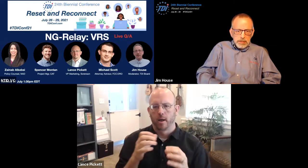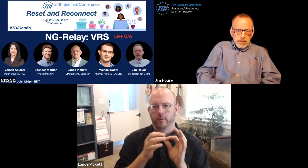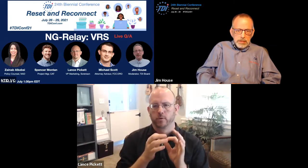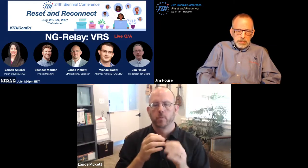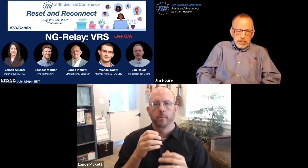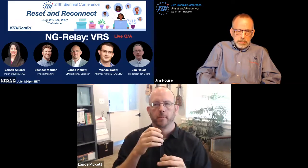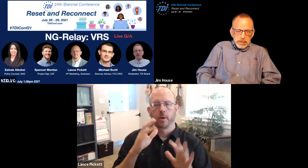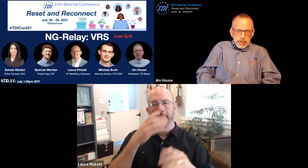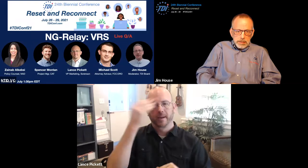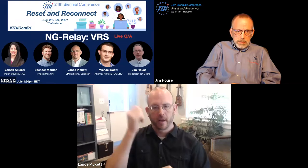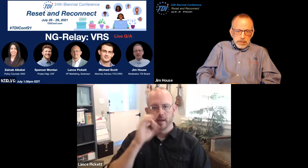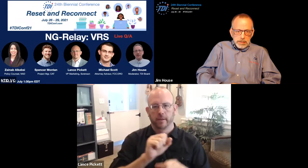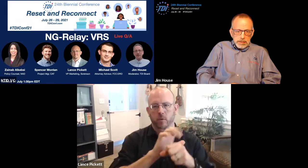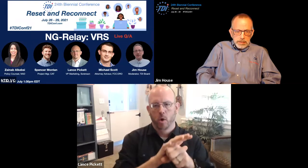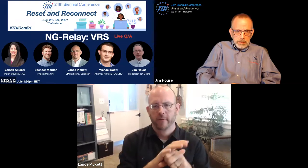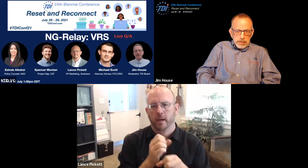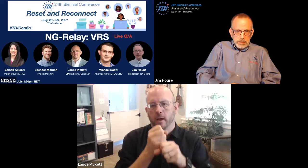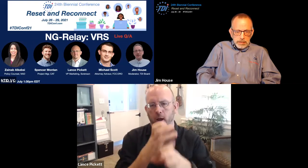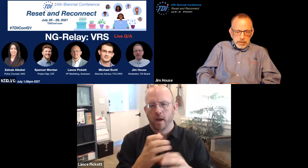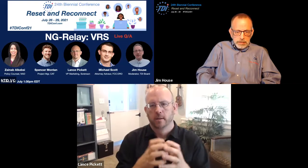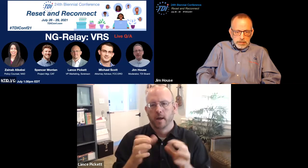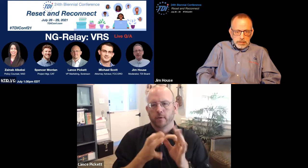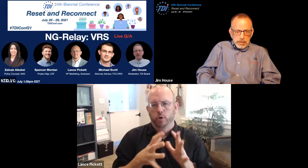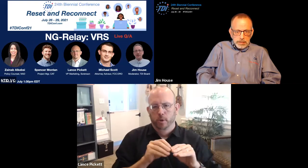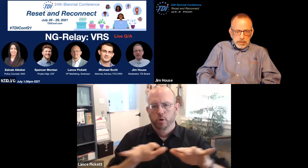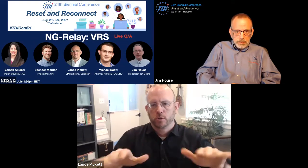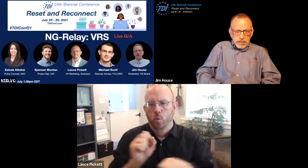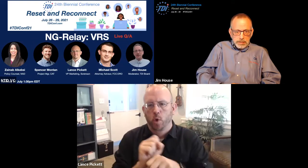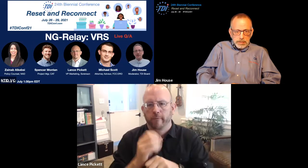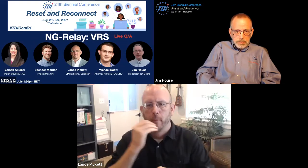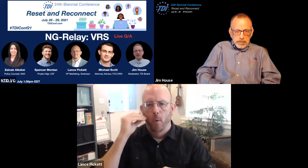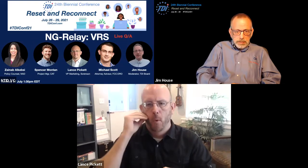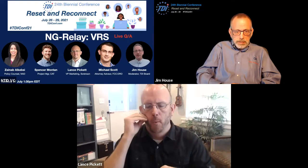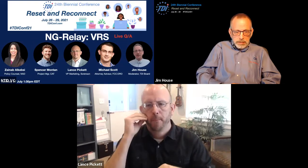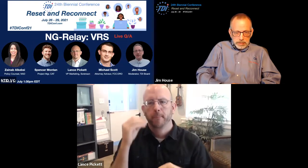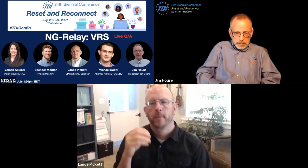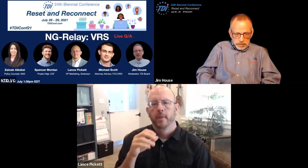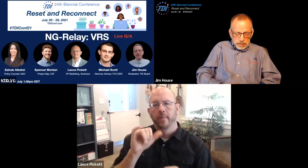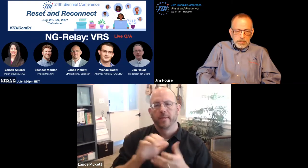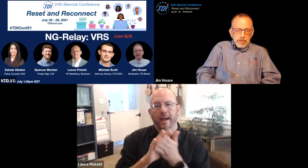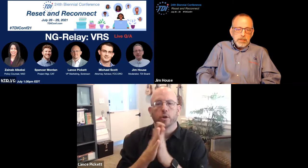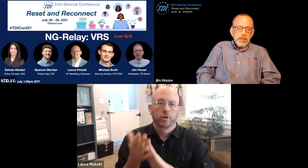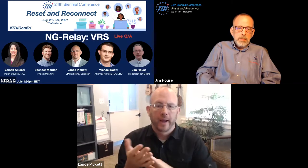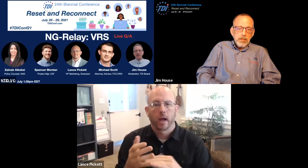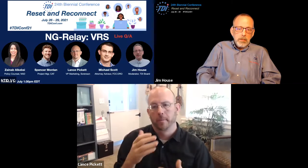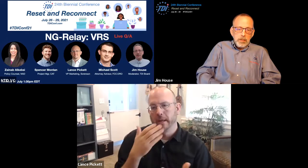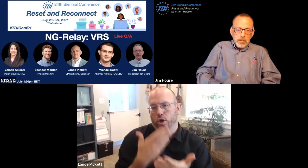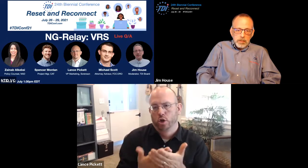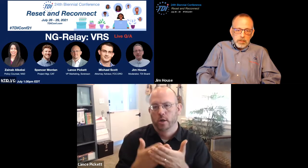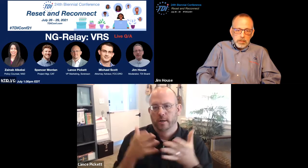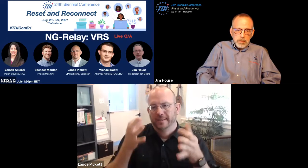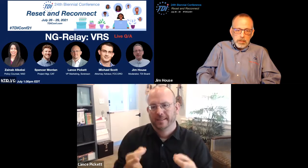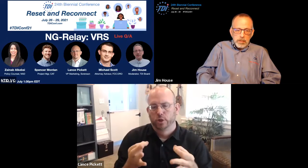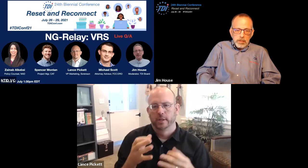the interpreters. But because of COVID, it caused a lot of interpreters to work from home. And